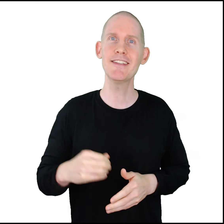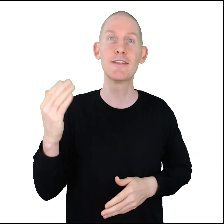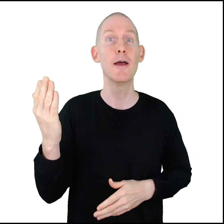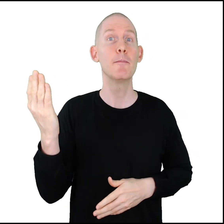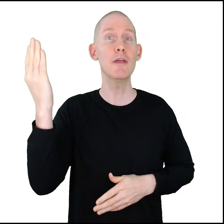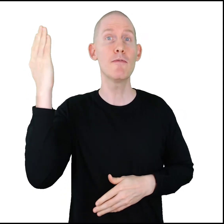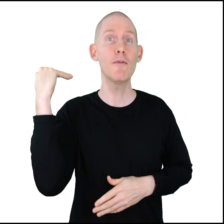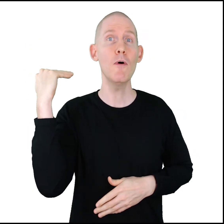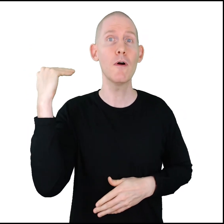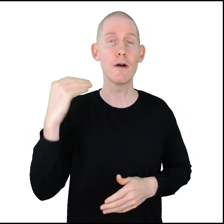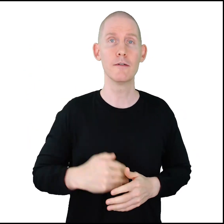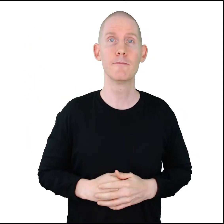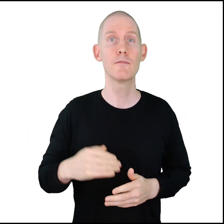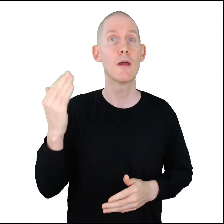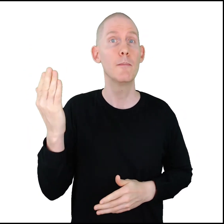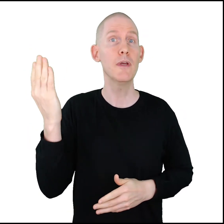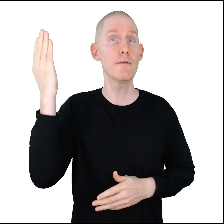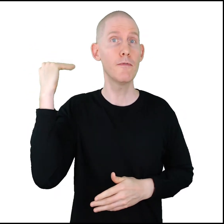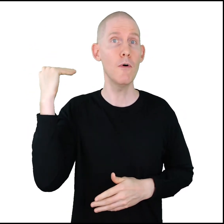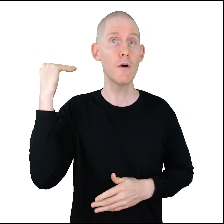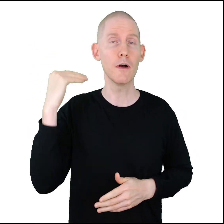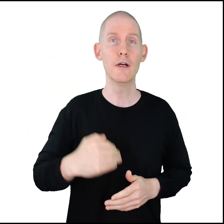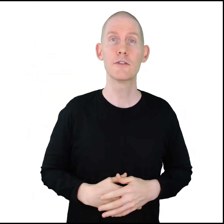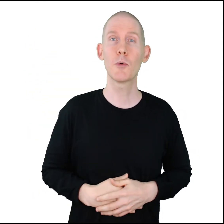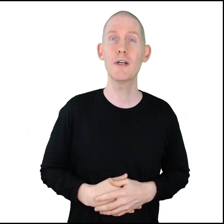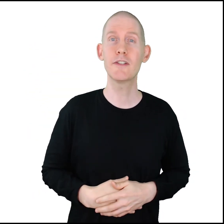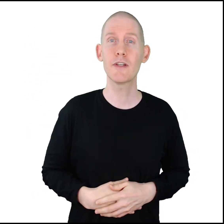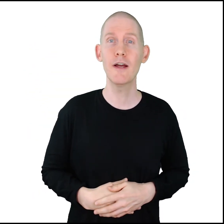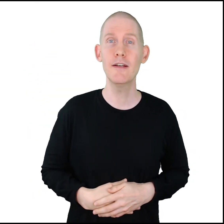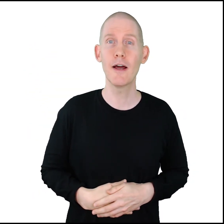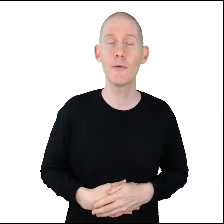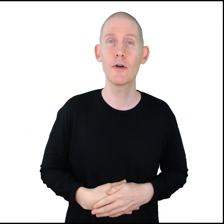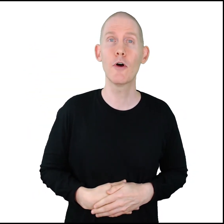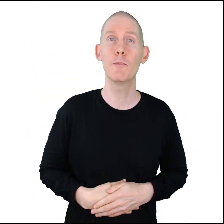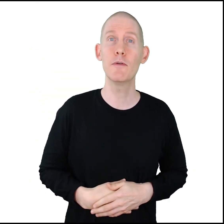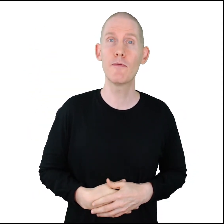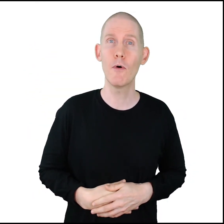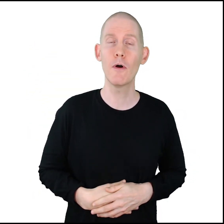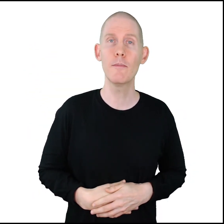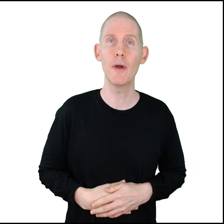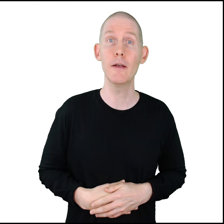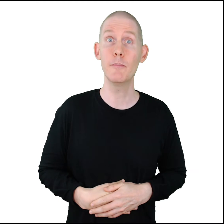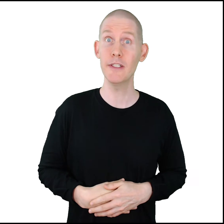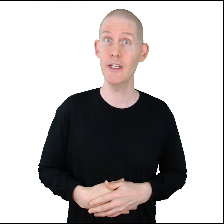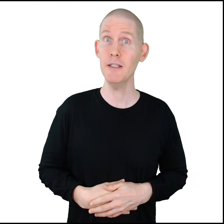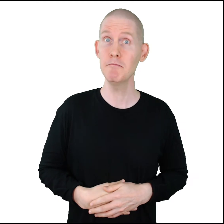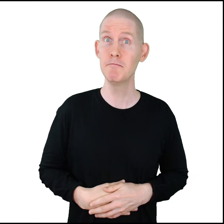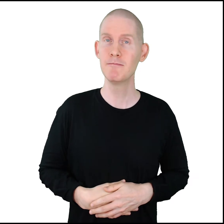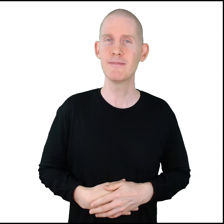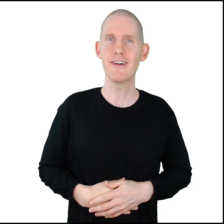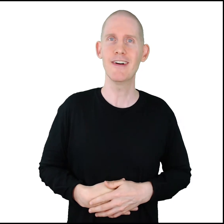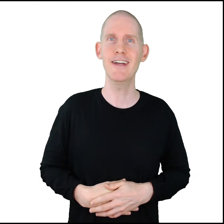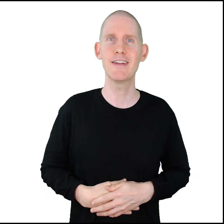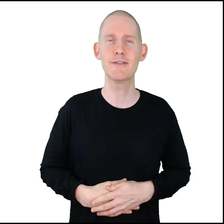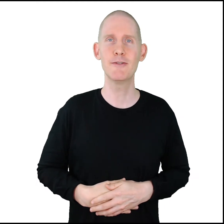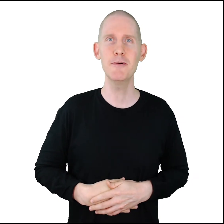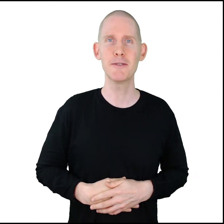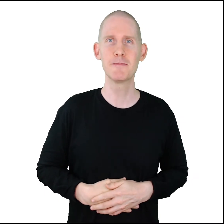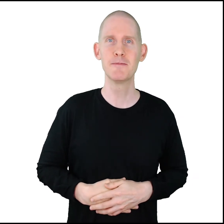this. Before. Before. So we're going to sign now. We're going to go before Ben busy. All right, let's do it.